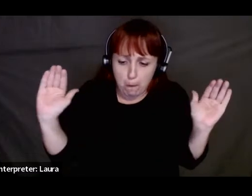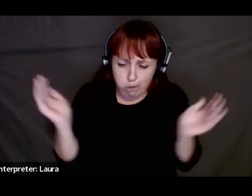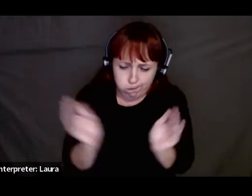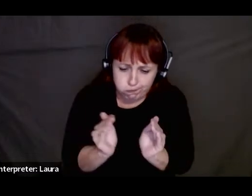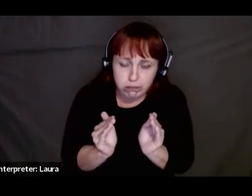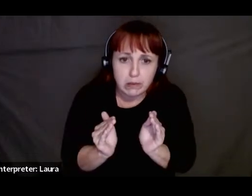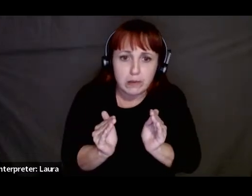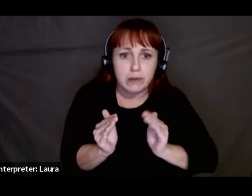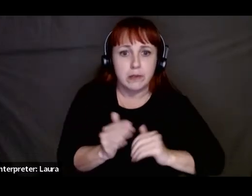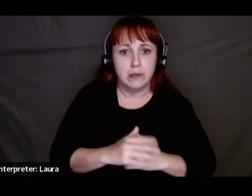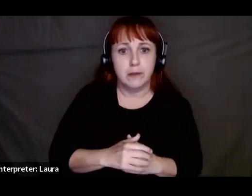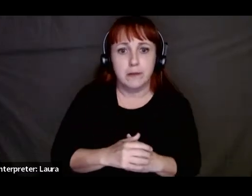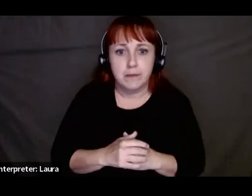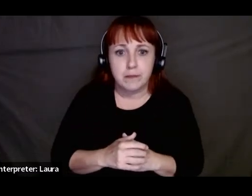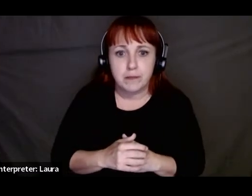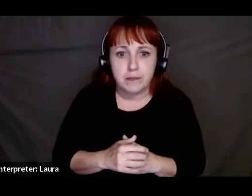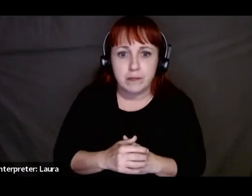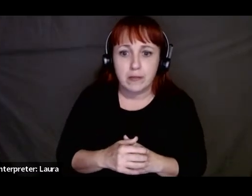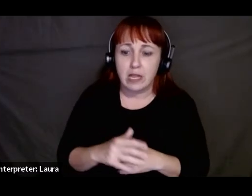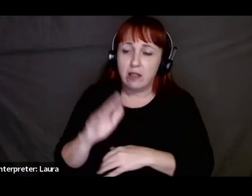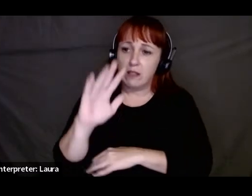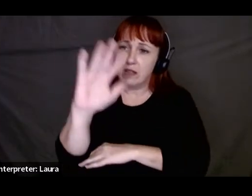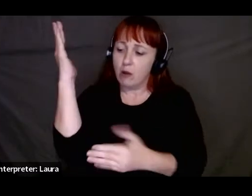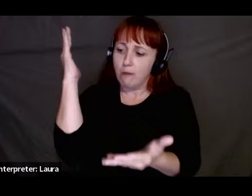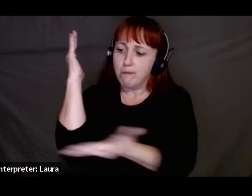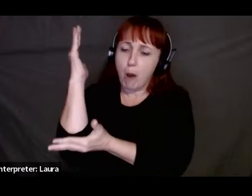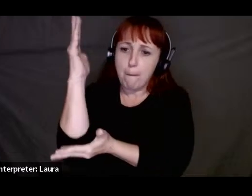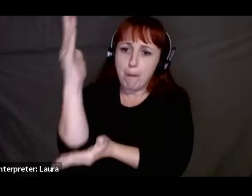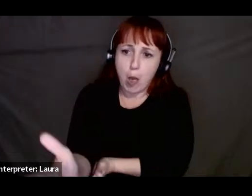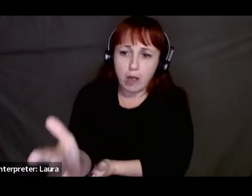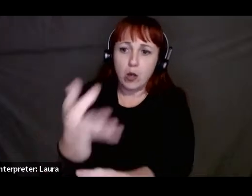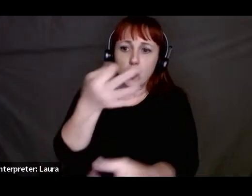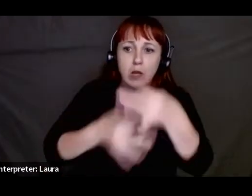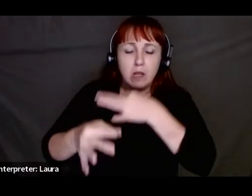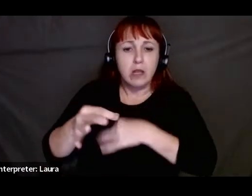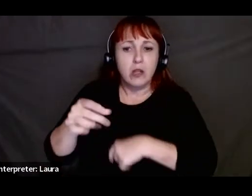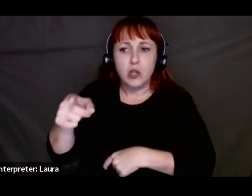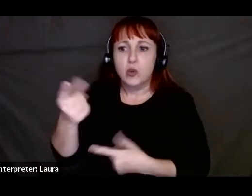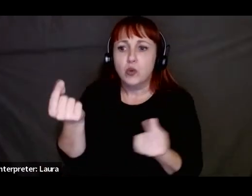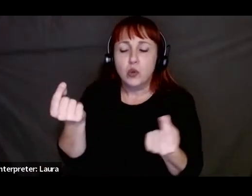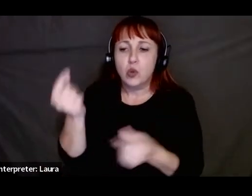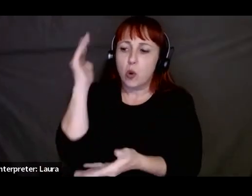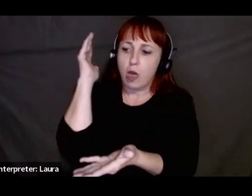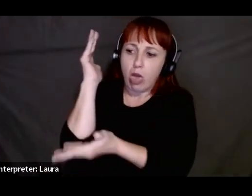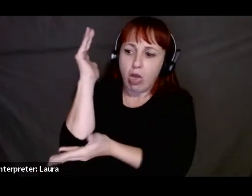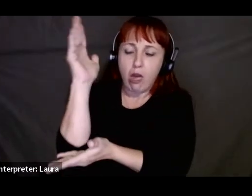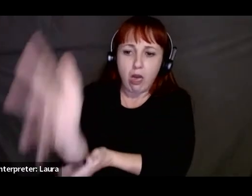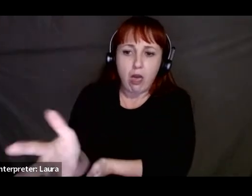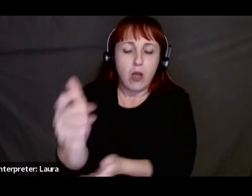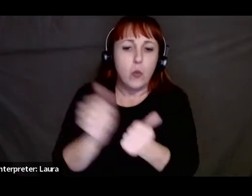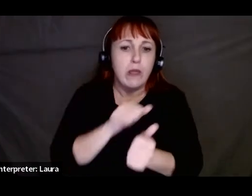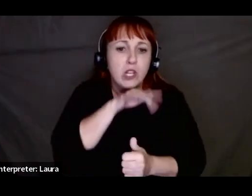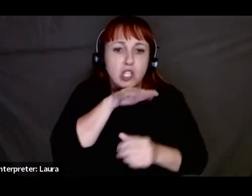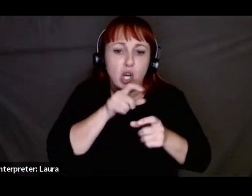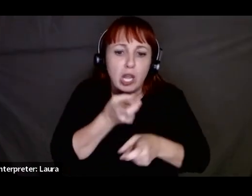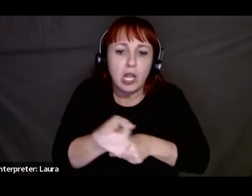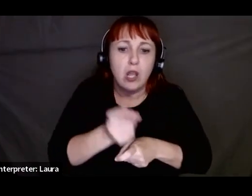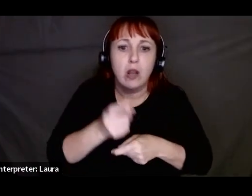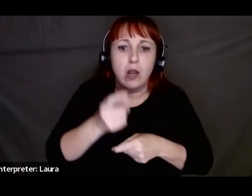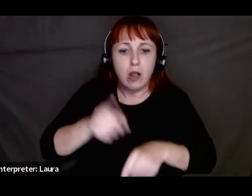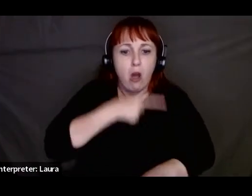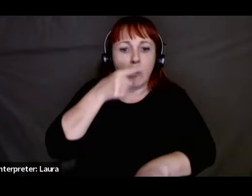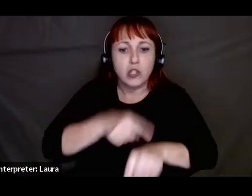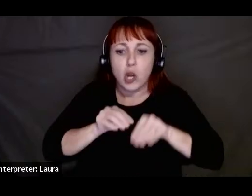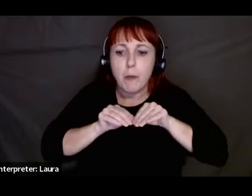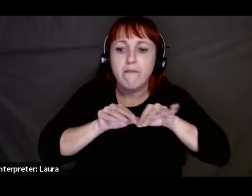Should you be working on reforestation instead of pollution? What are the long-term effects? What are the